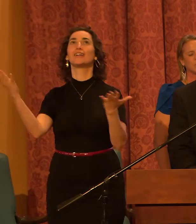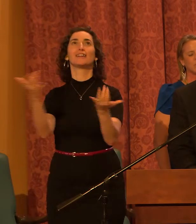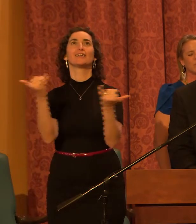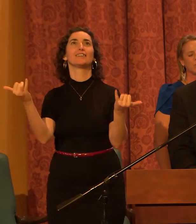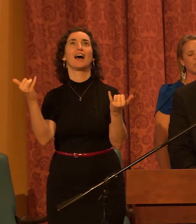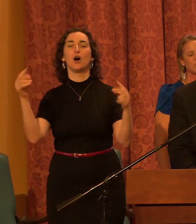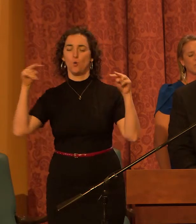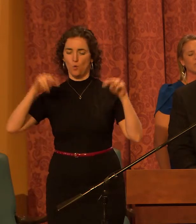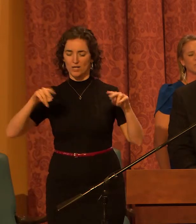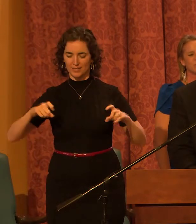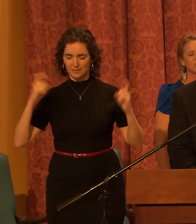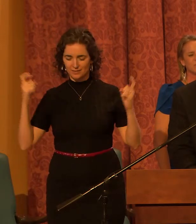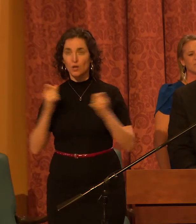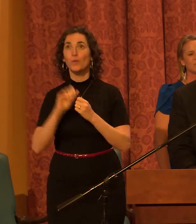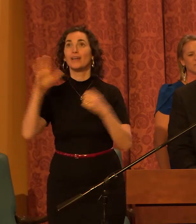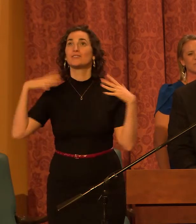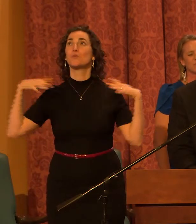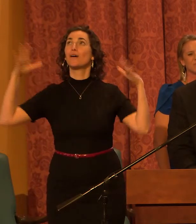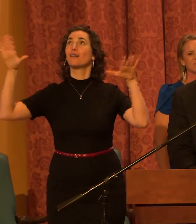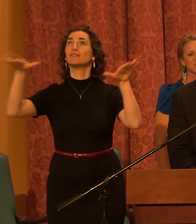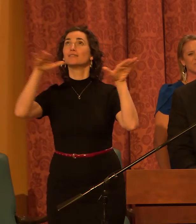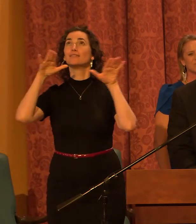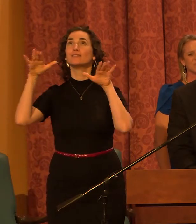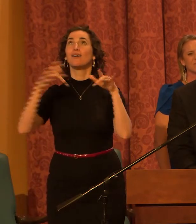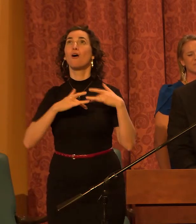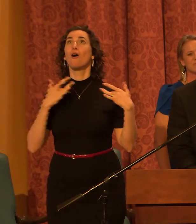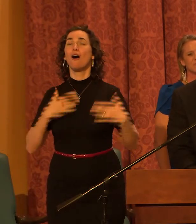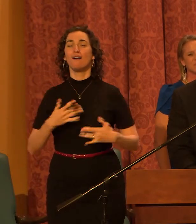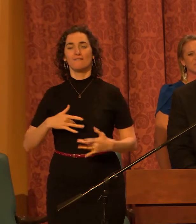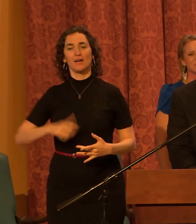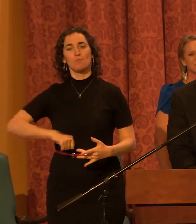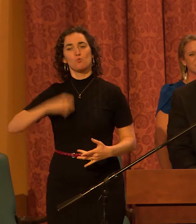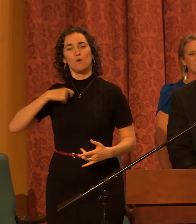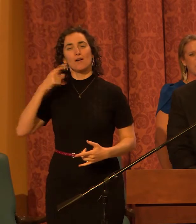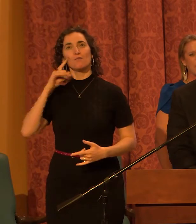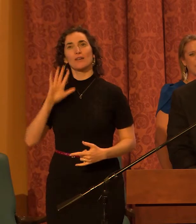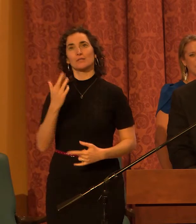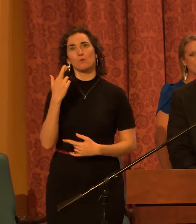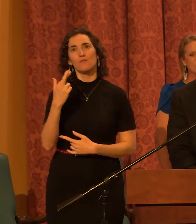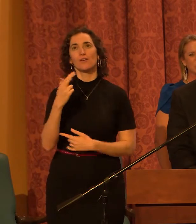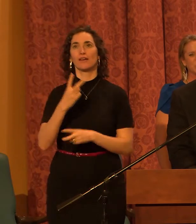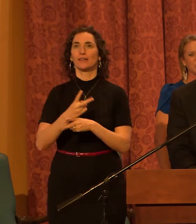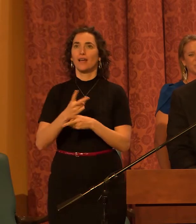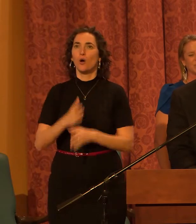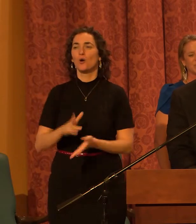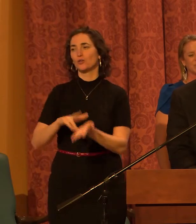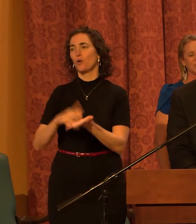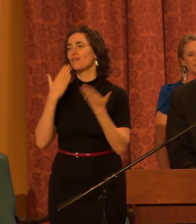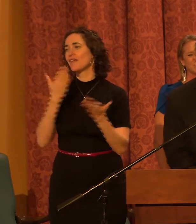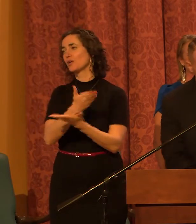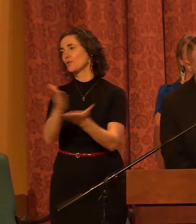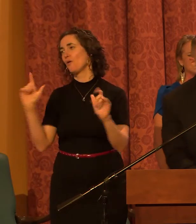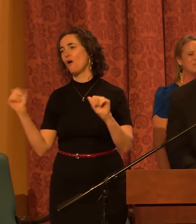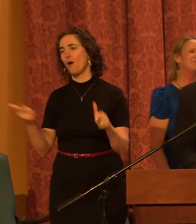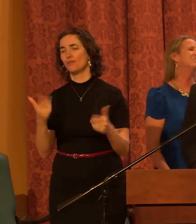watching over the ceremony with his wings, with pride in his heart for his best friend, caregiver, and nurse. Thank you all.